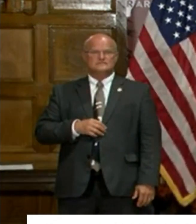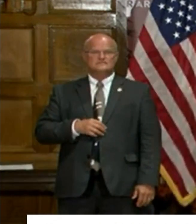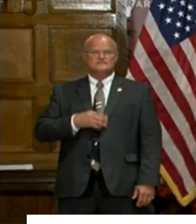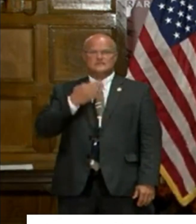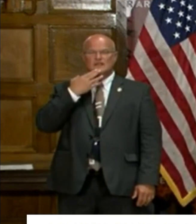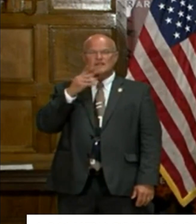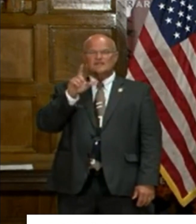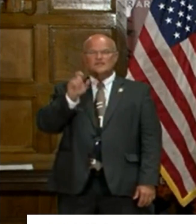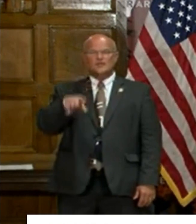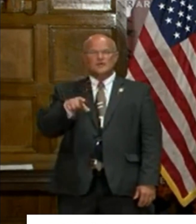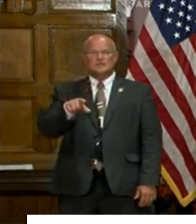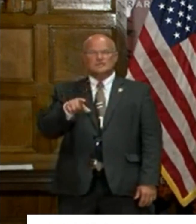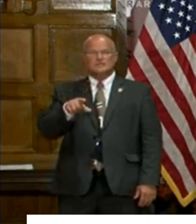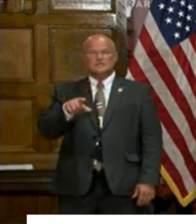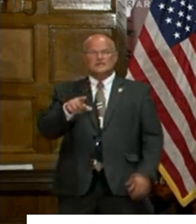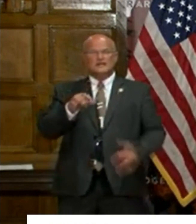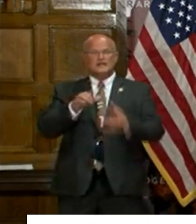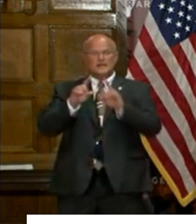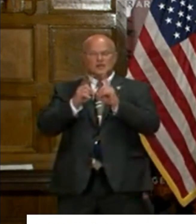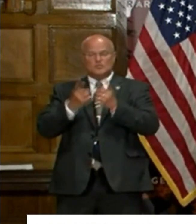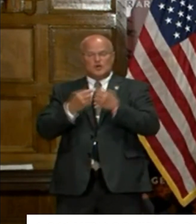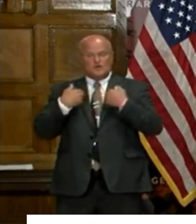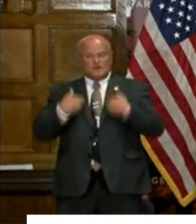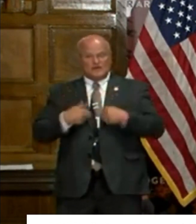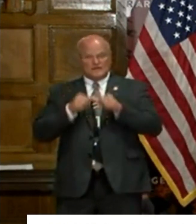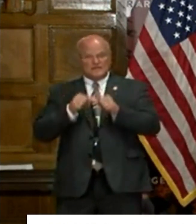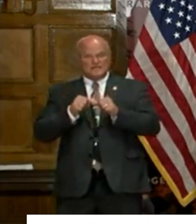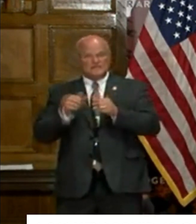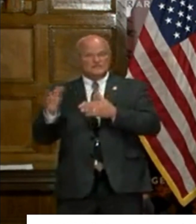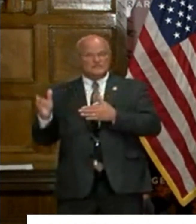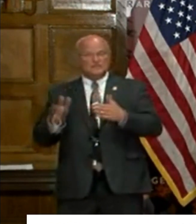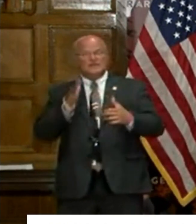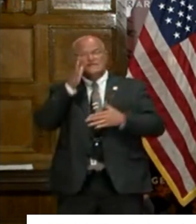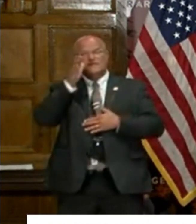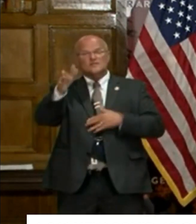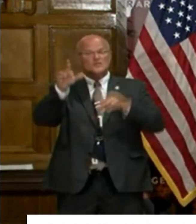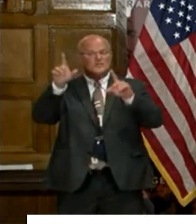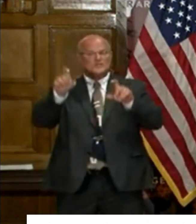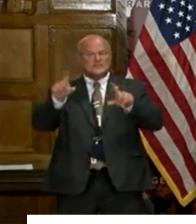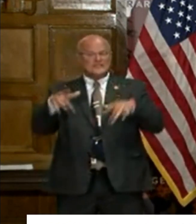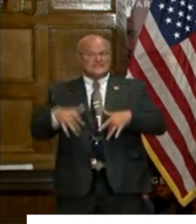Thank you for that question. The Department of Health continues to plan into the future for testing